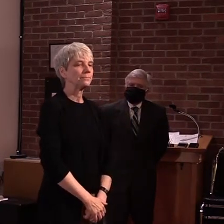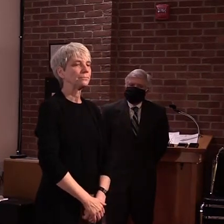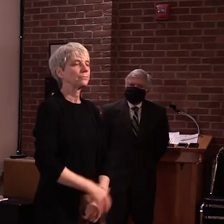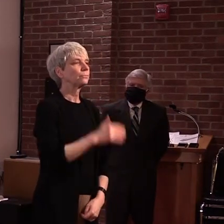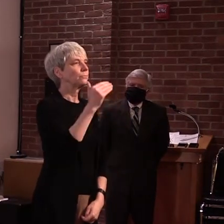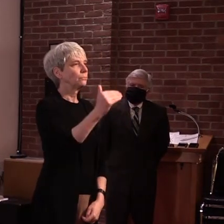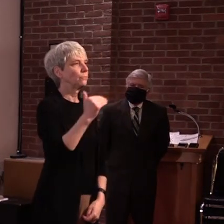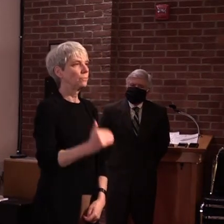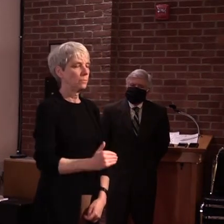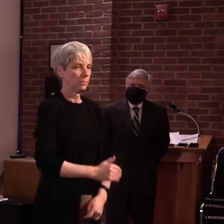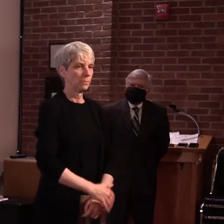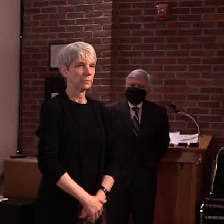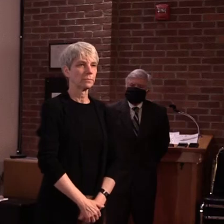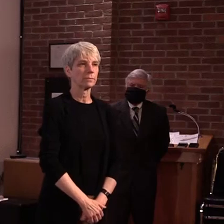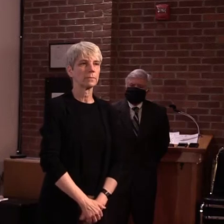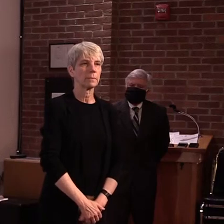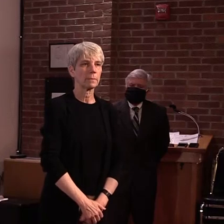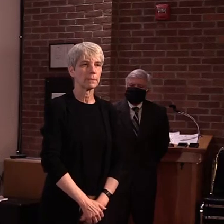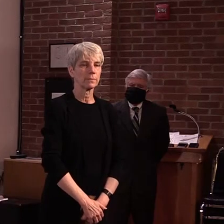Sean, the Chester Telegraph.